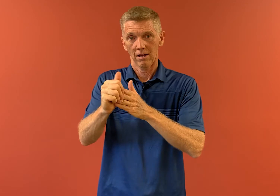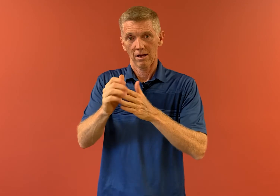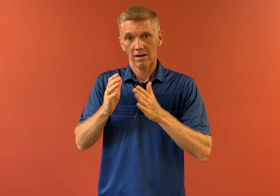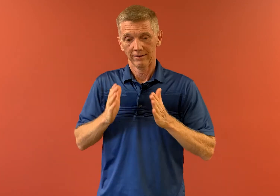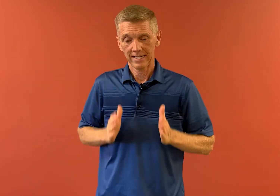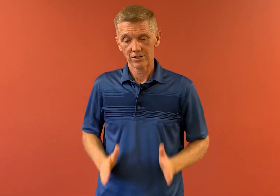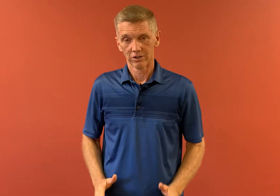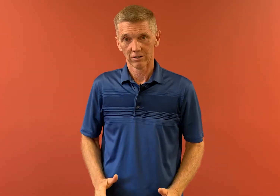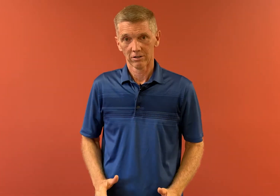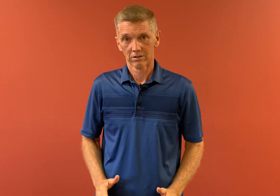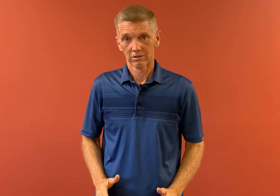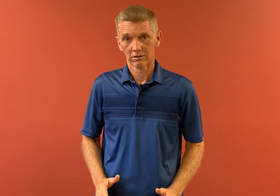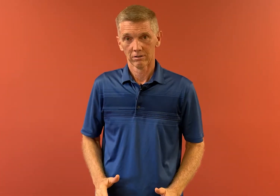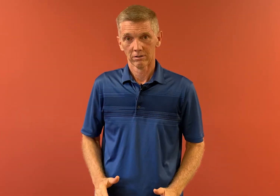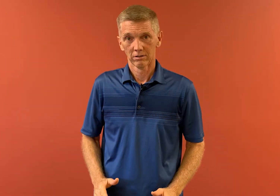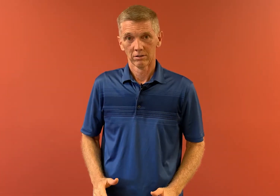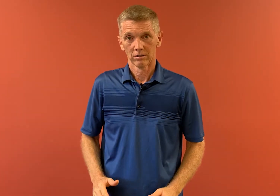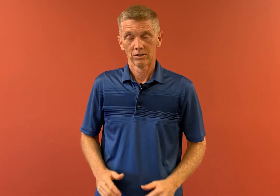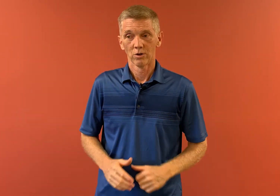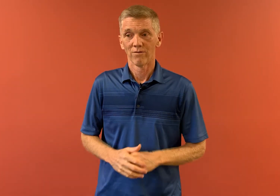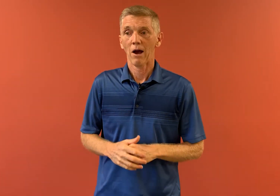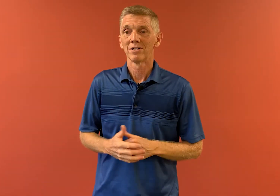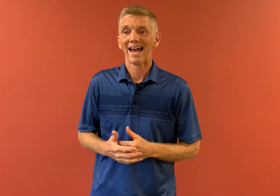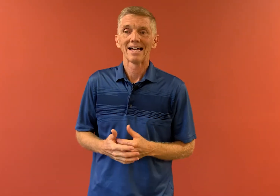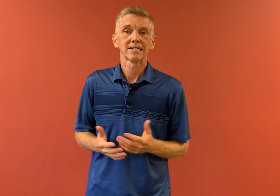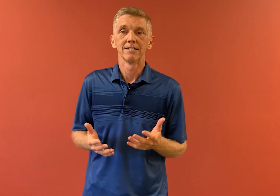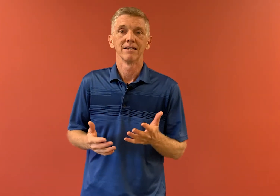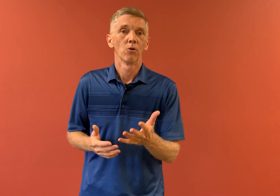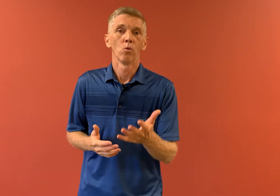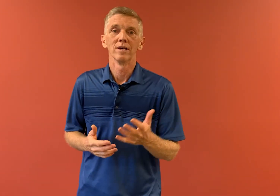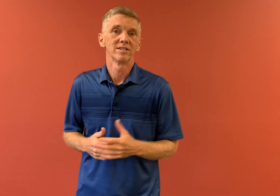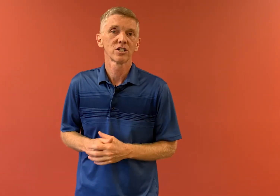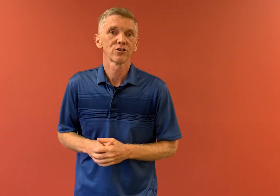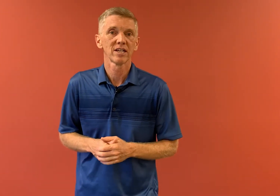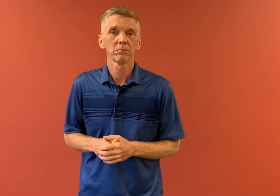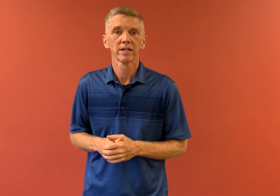a leader. So if I was asking, is this your team leader?